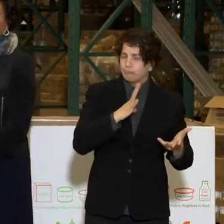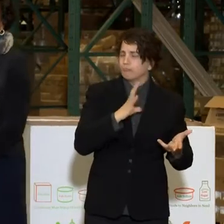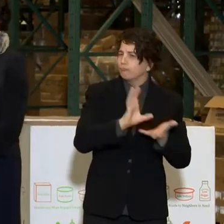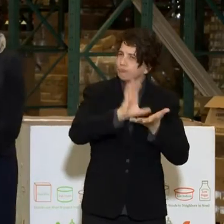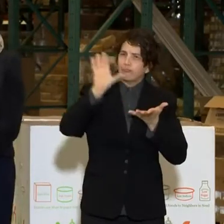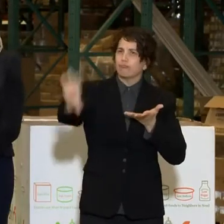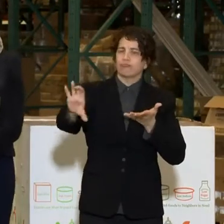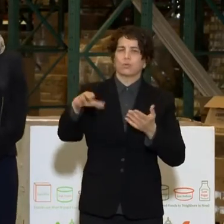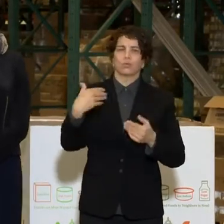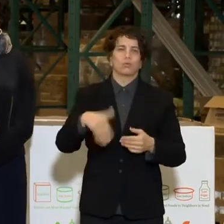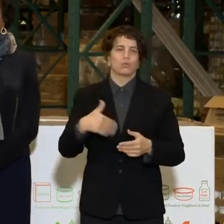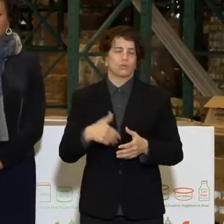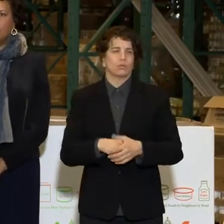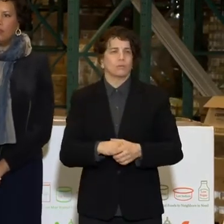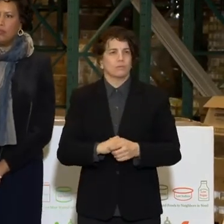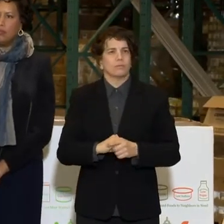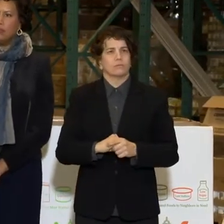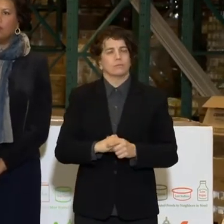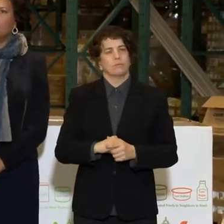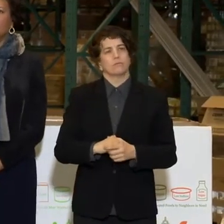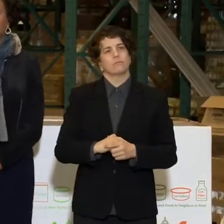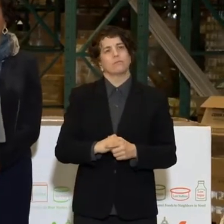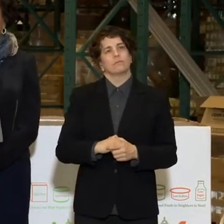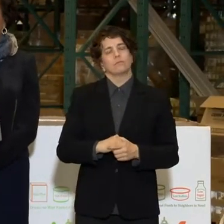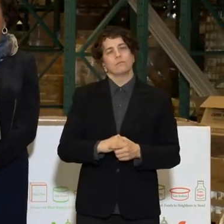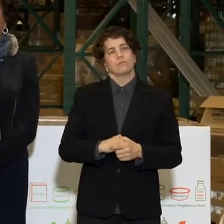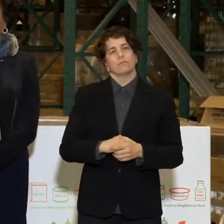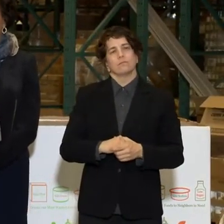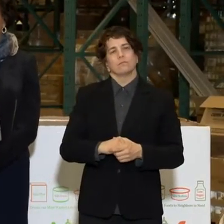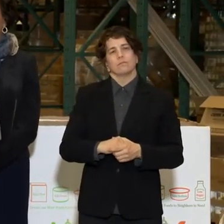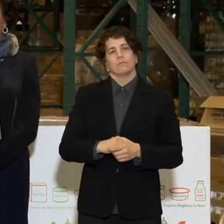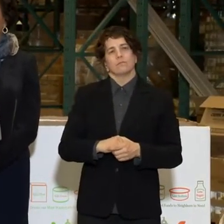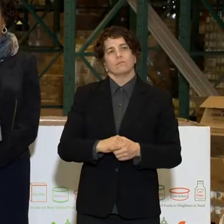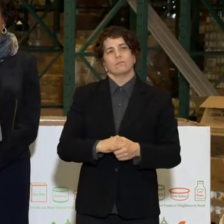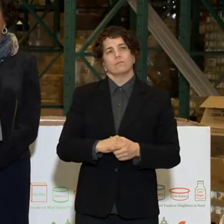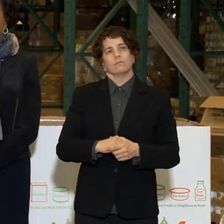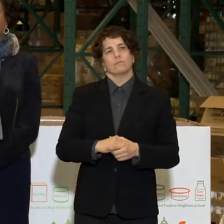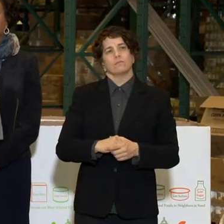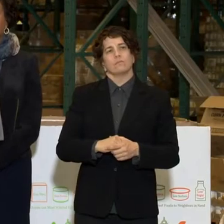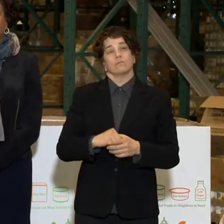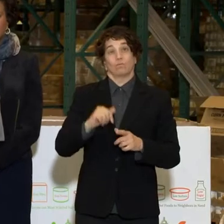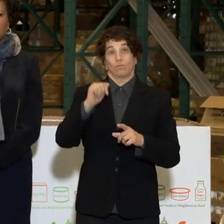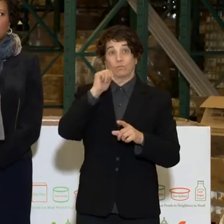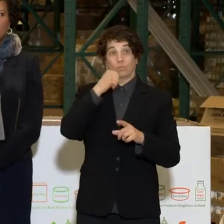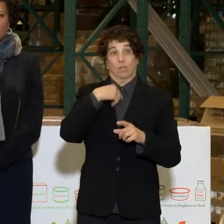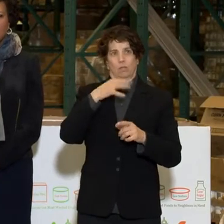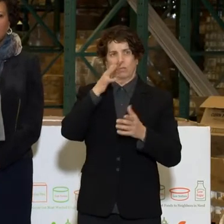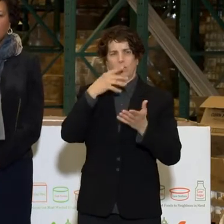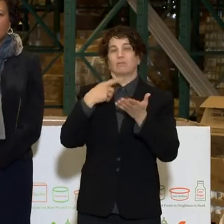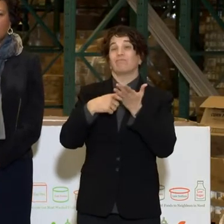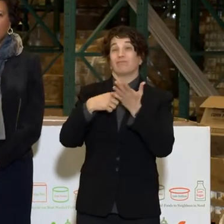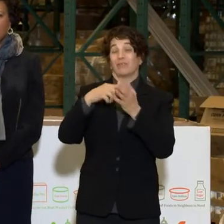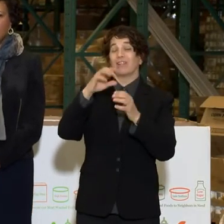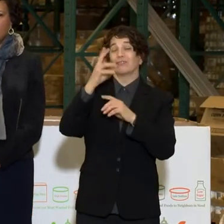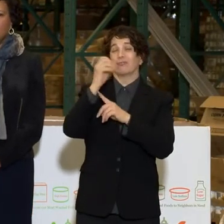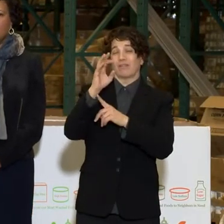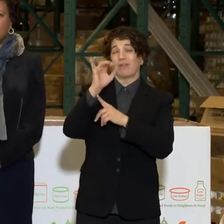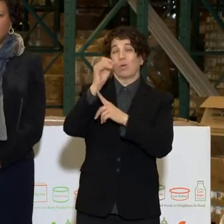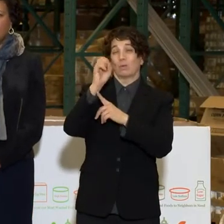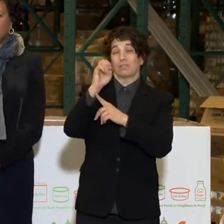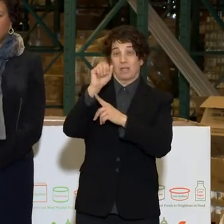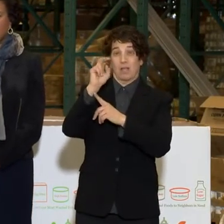emergency provider has come to the district, and that's Jose Andres. I'm going to be going to Pennsylvania Avenue to thank